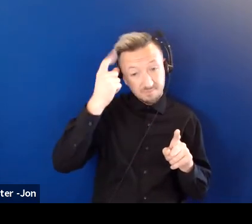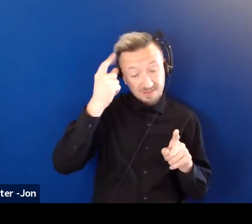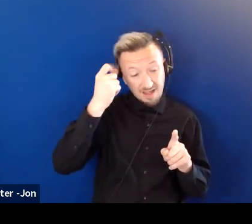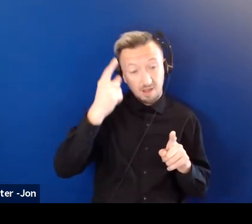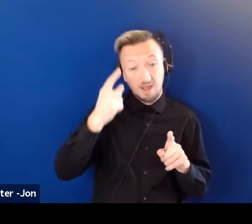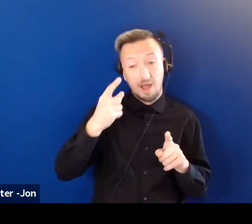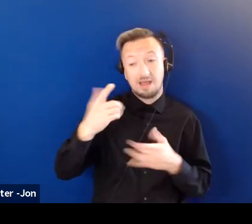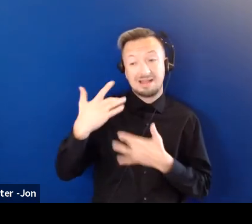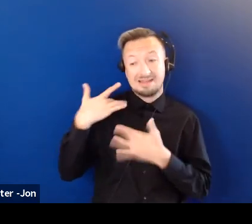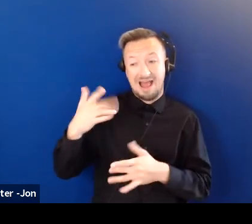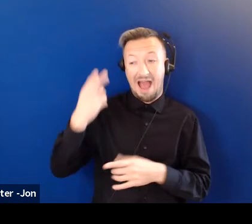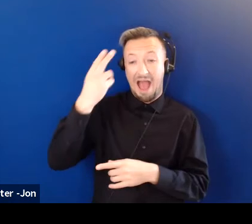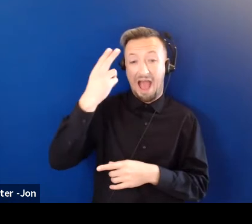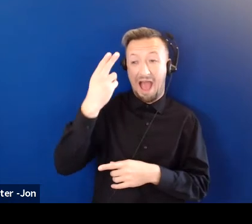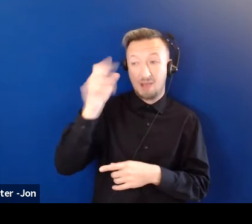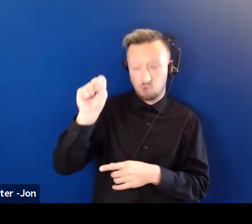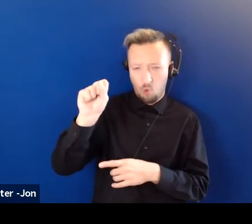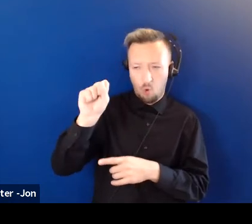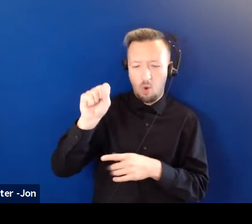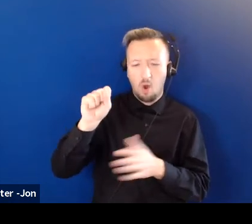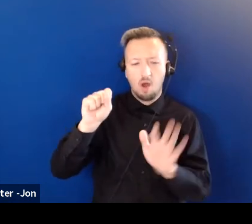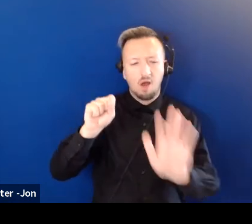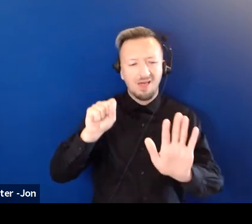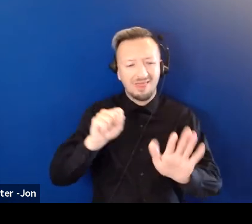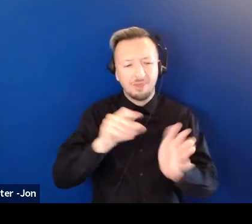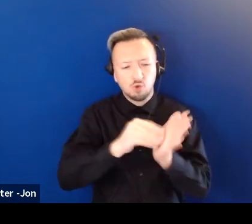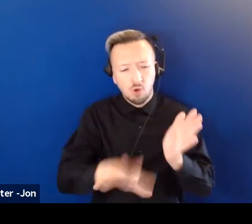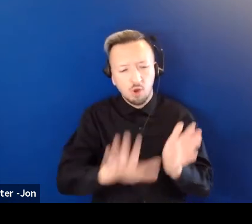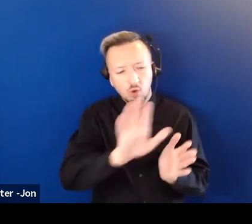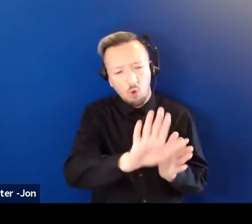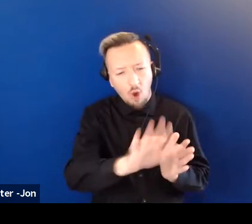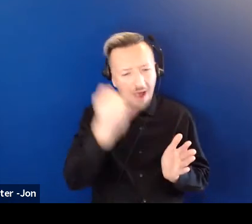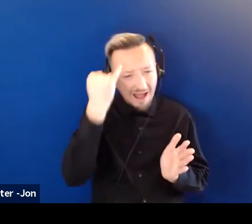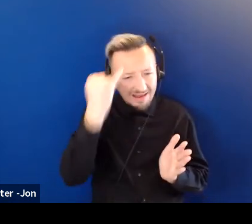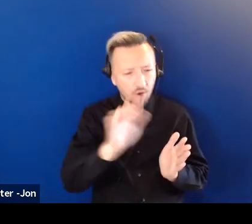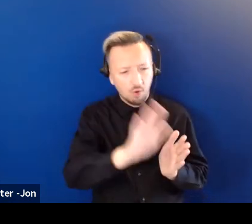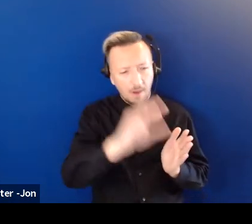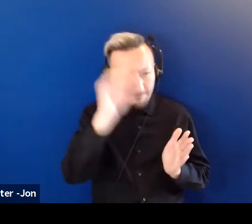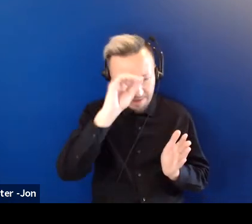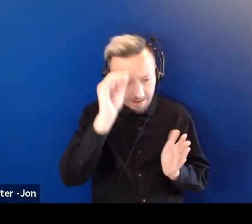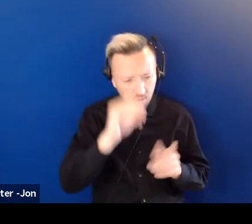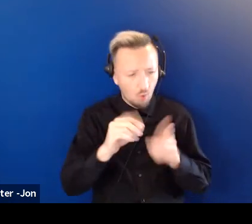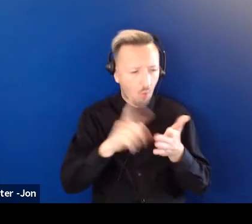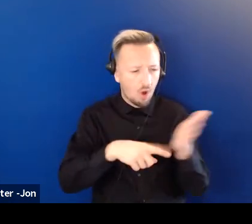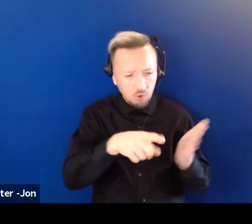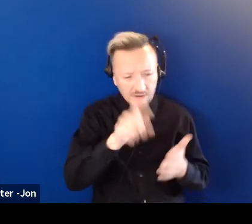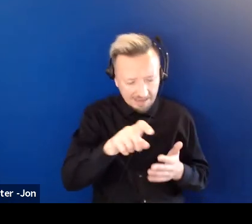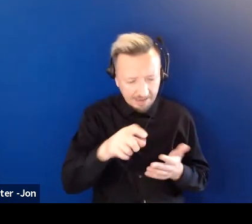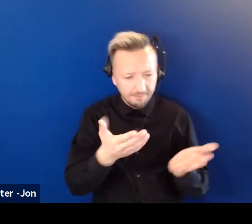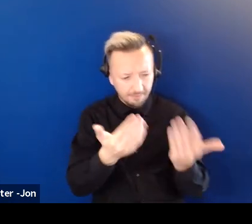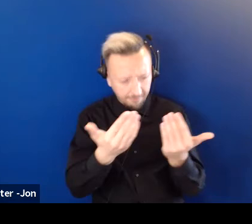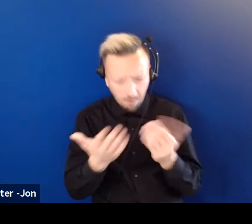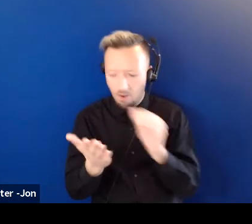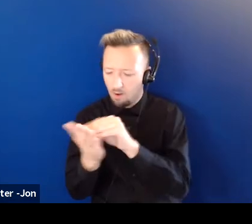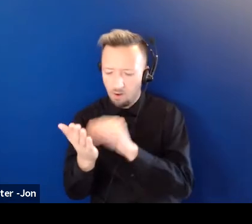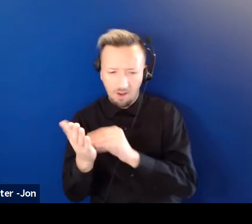youth or give them that permission to start giving their input in these meetings. So